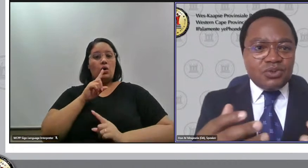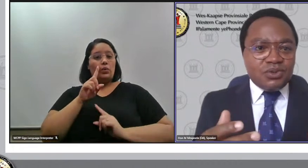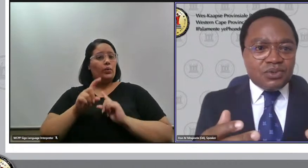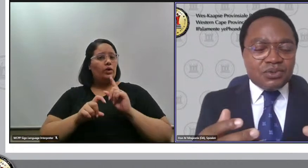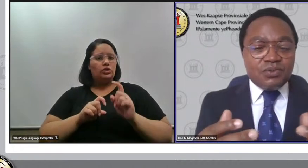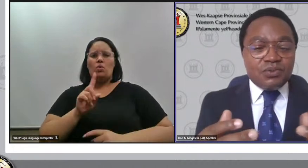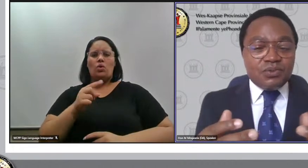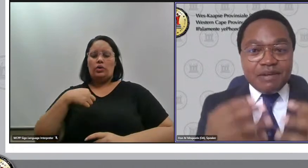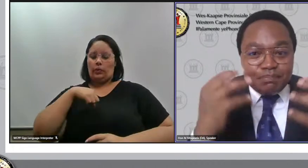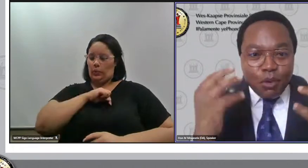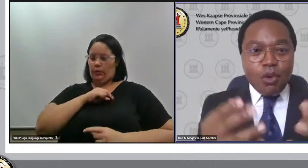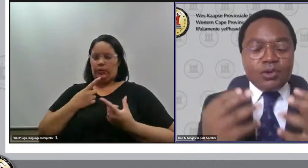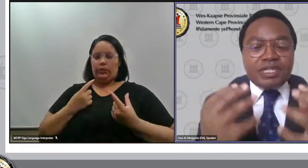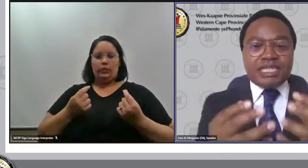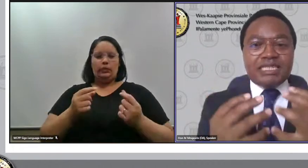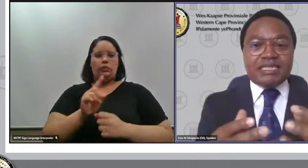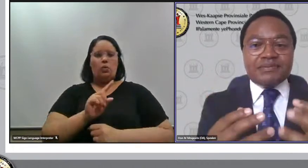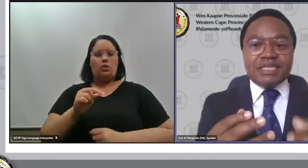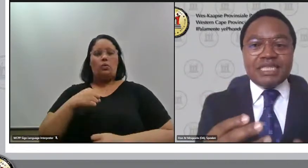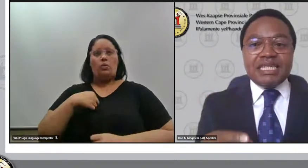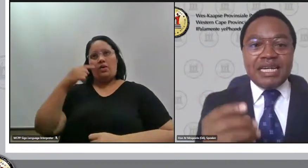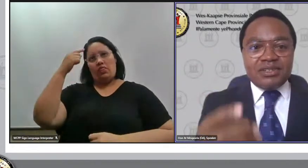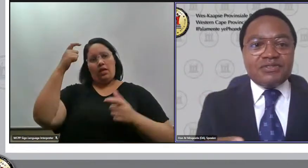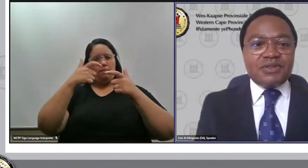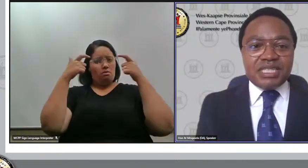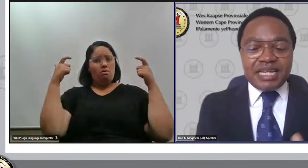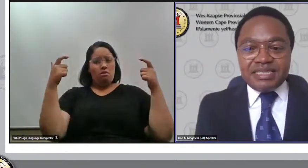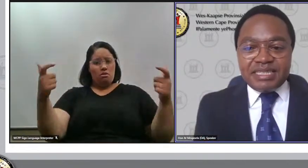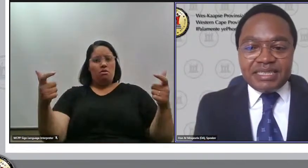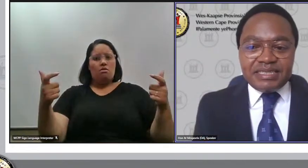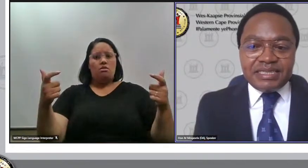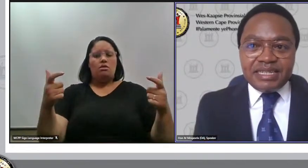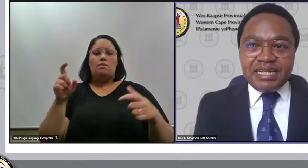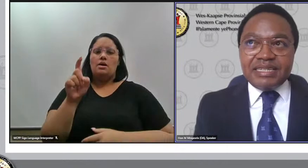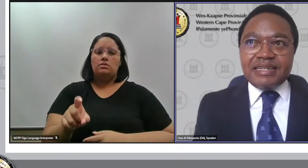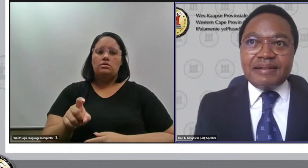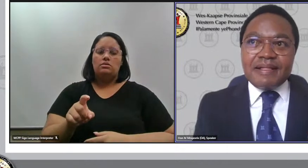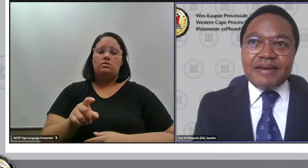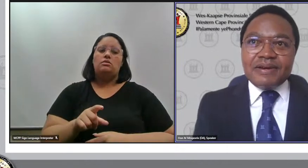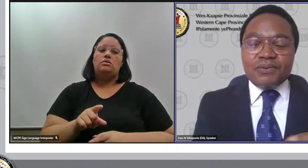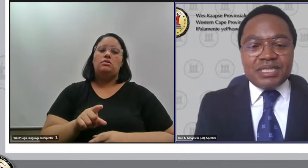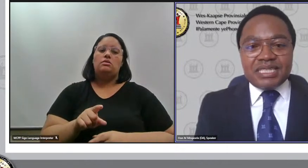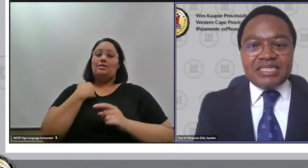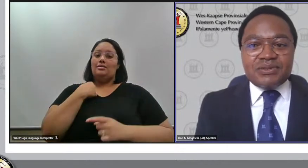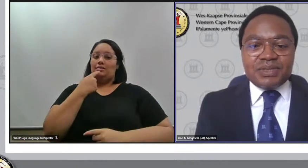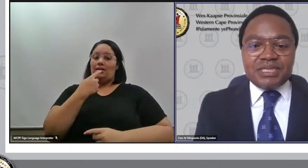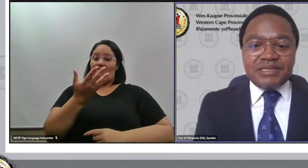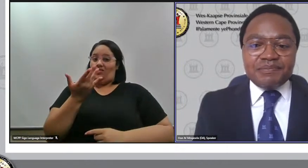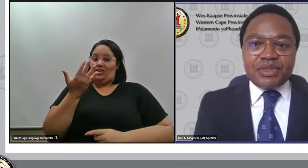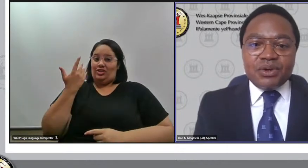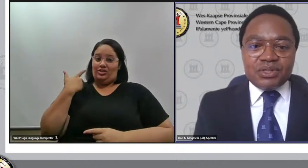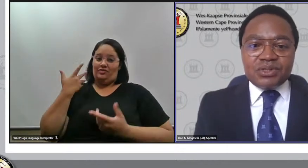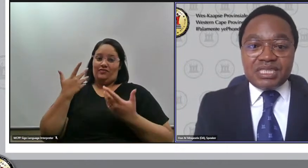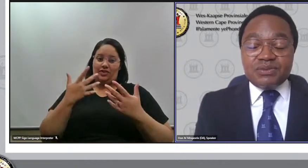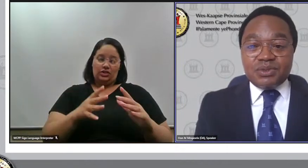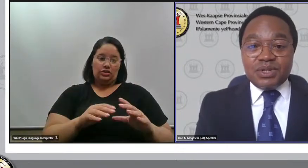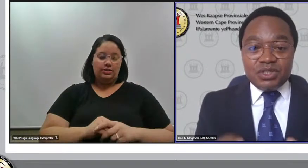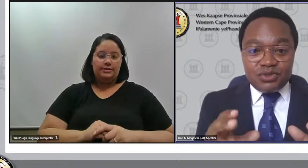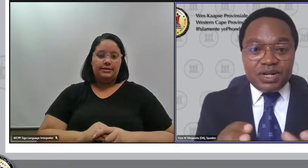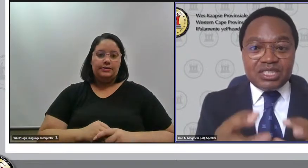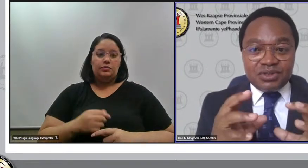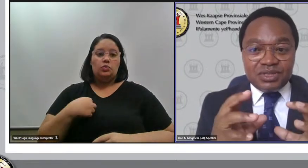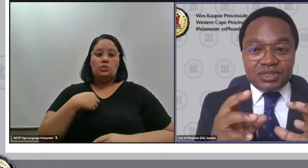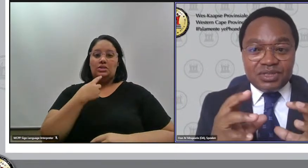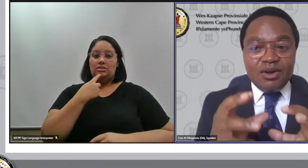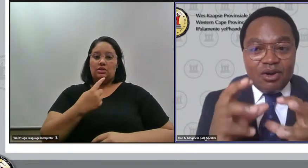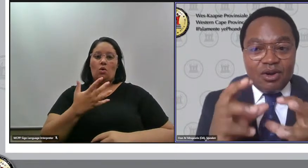do we do? We had to think boldly. And of course, as I indicated here earlier, was that we also said we're going